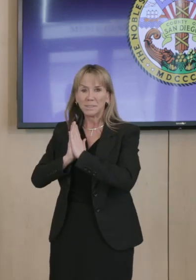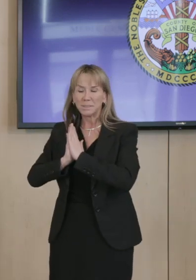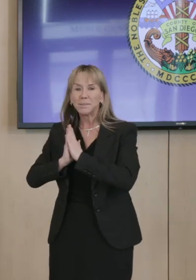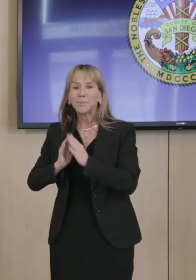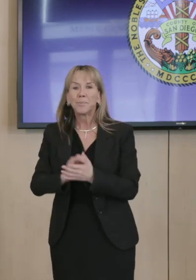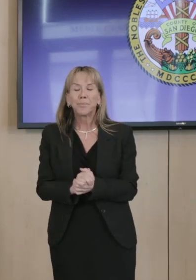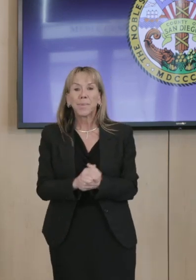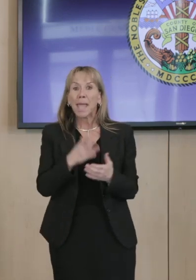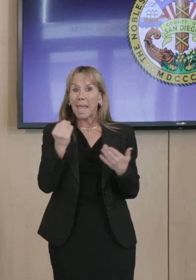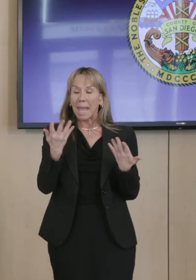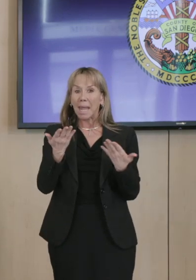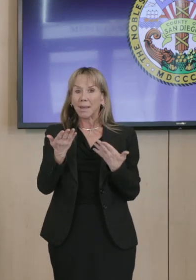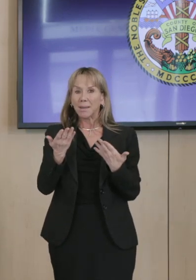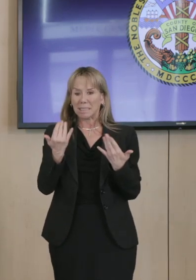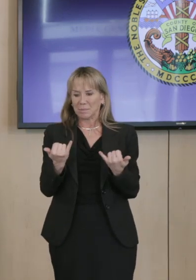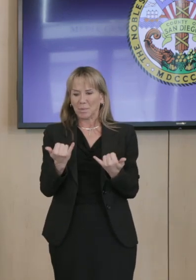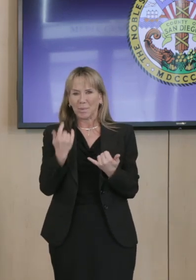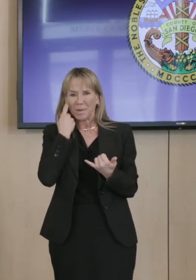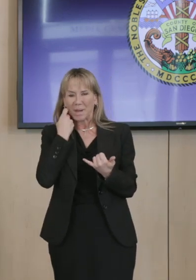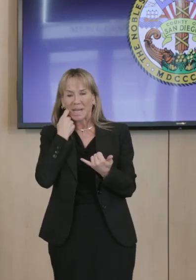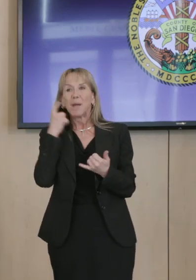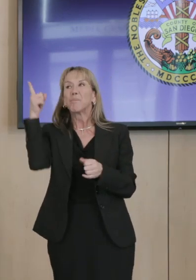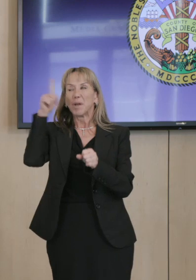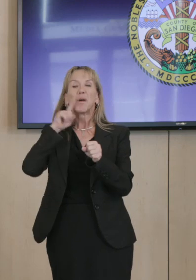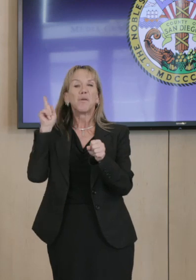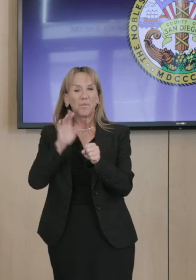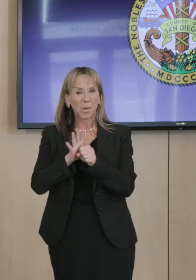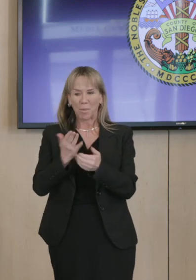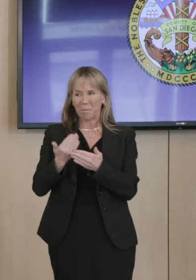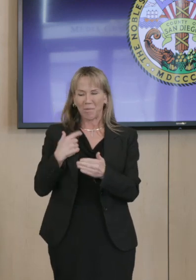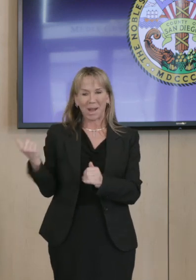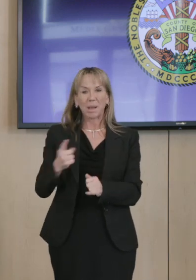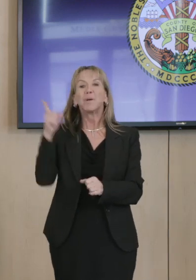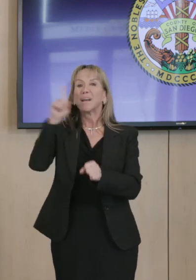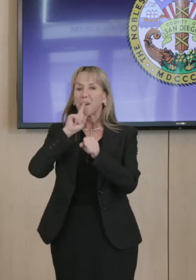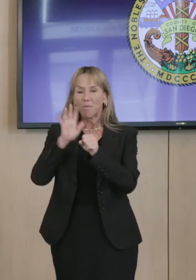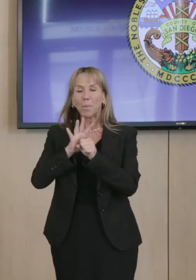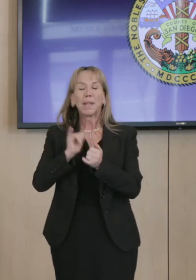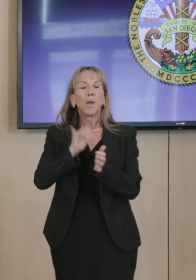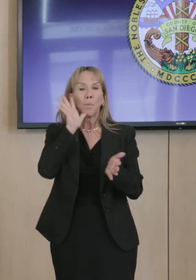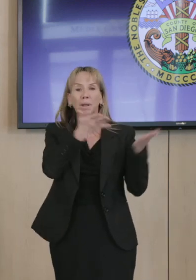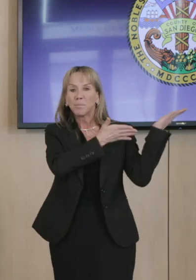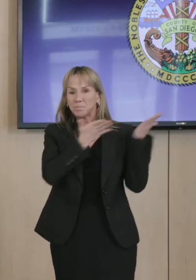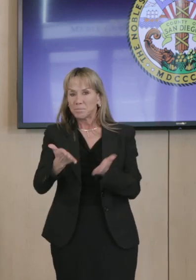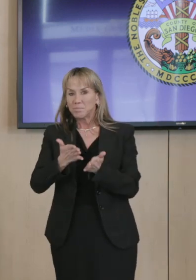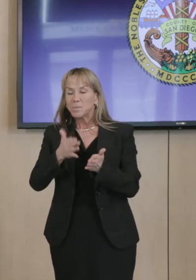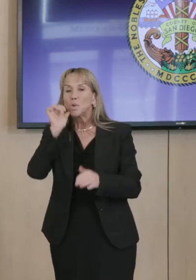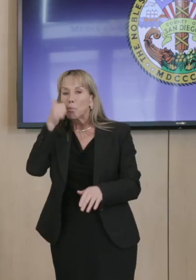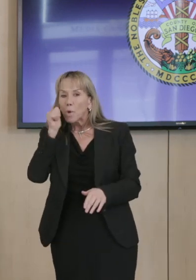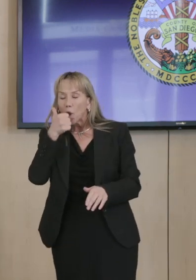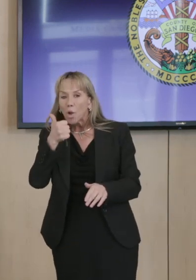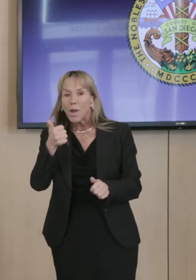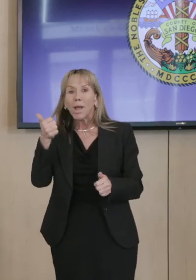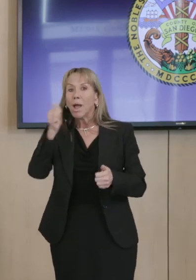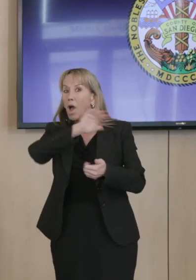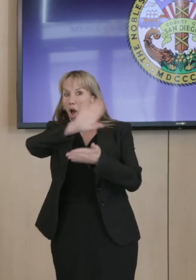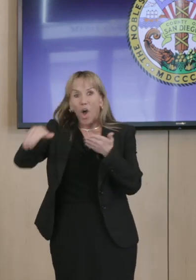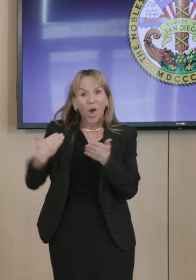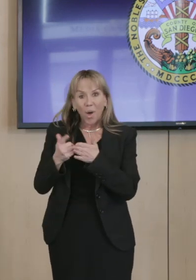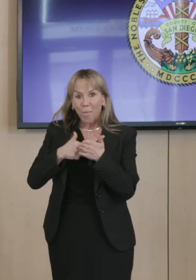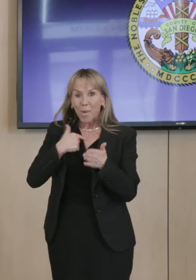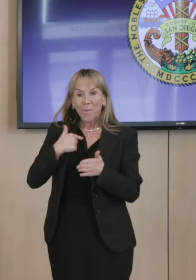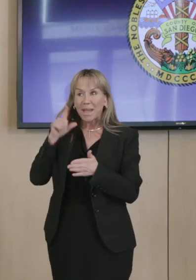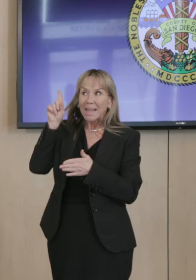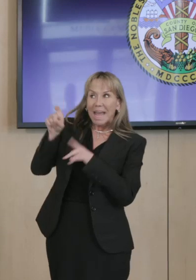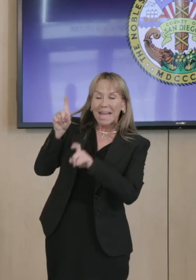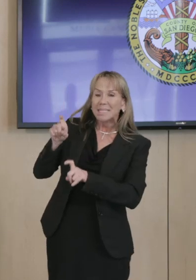we, before I came over here, got confirmation that we're going to get delivery on that tomorrow. Again, not everything we asked for, but we